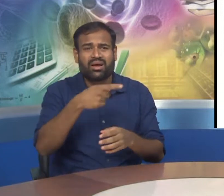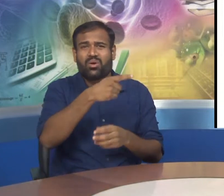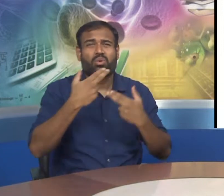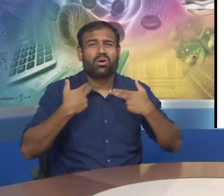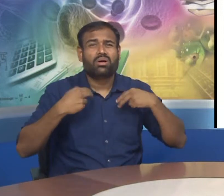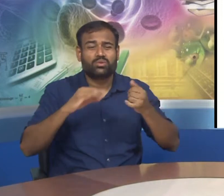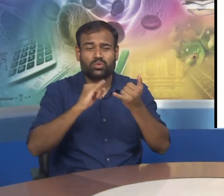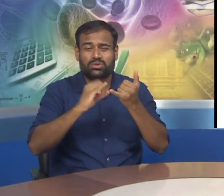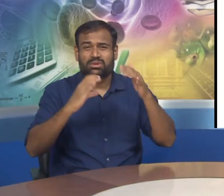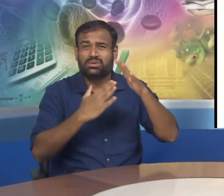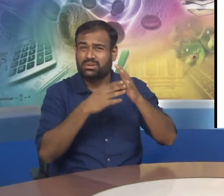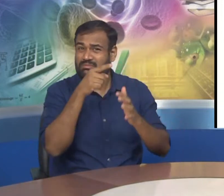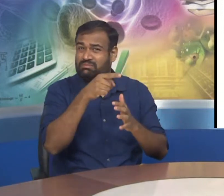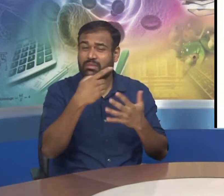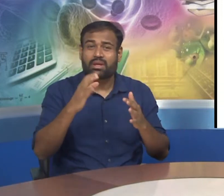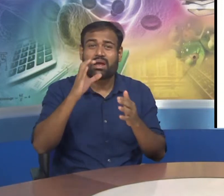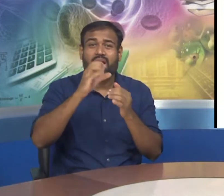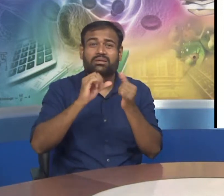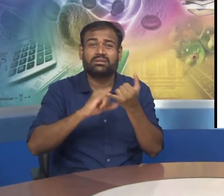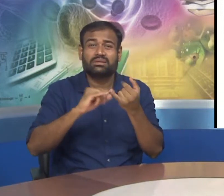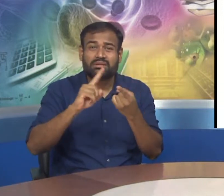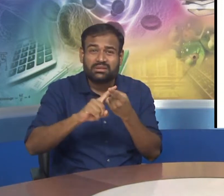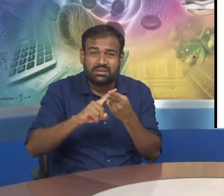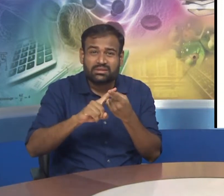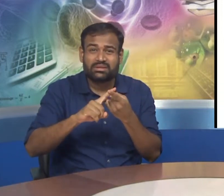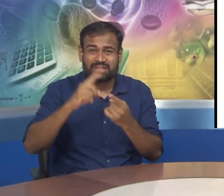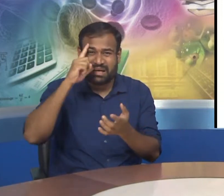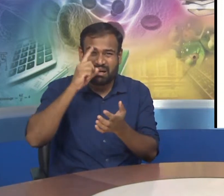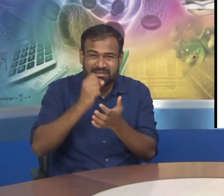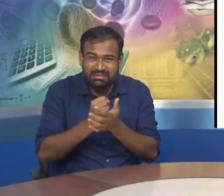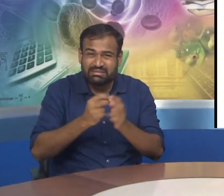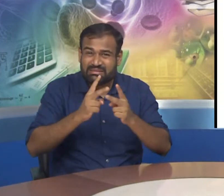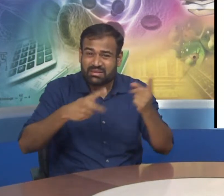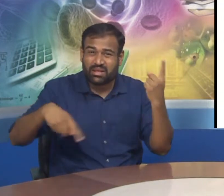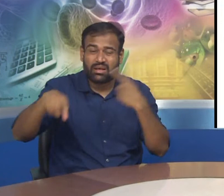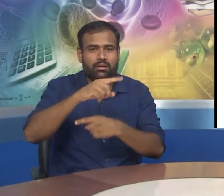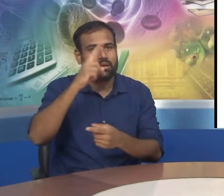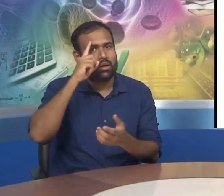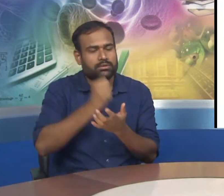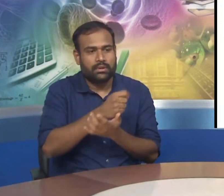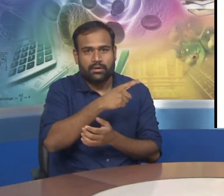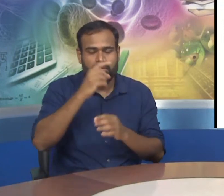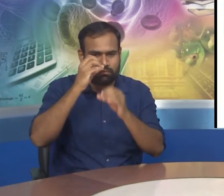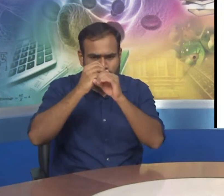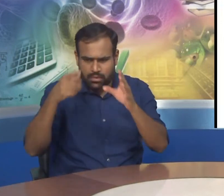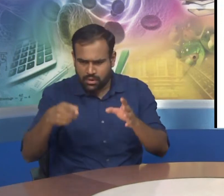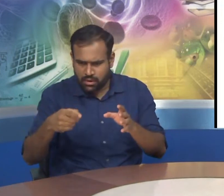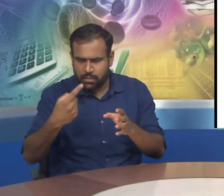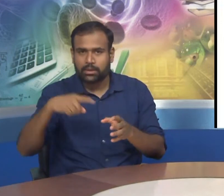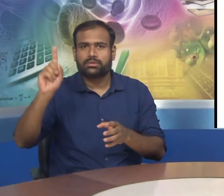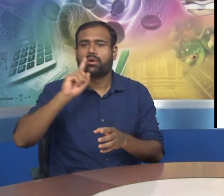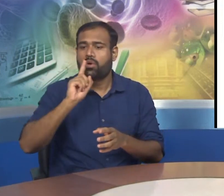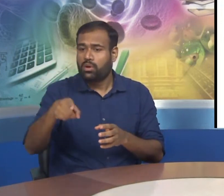The scope of power of Supreme Court to hear and decide cases is called its jurisdiction.